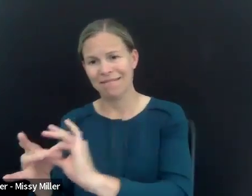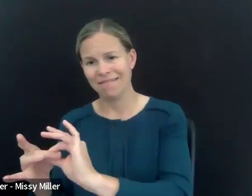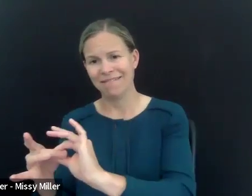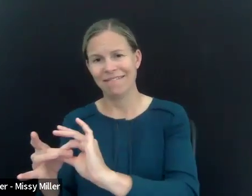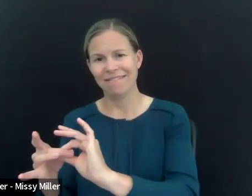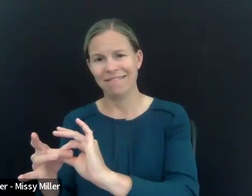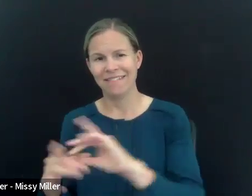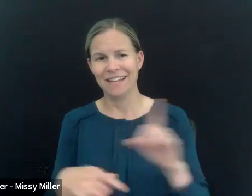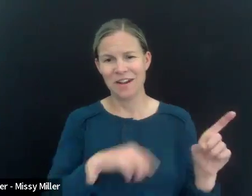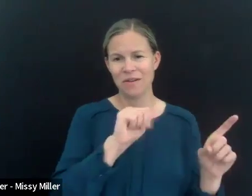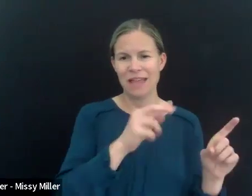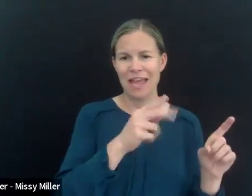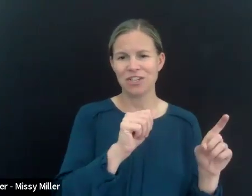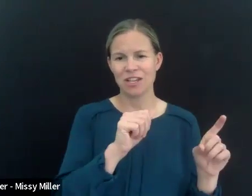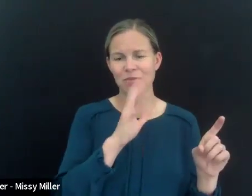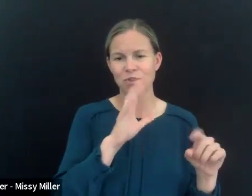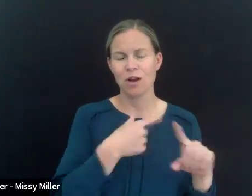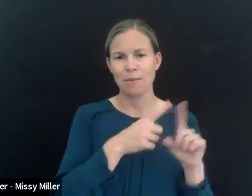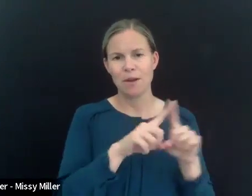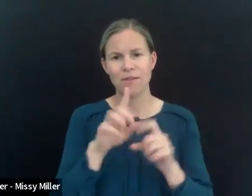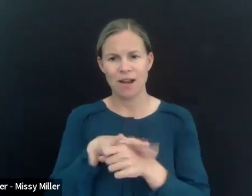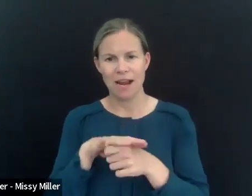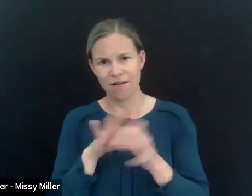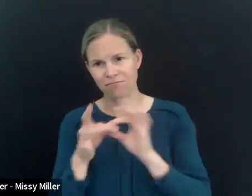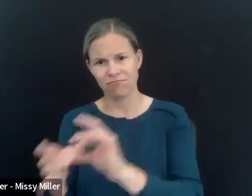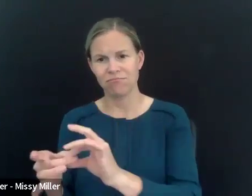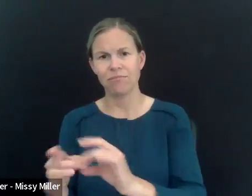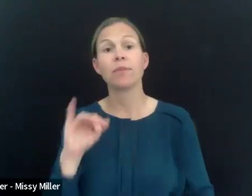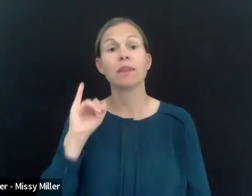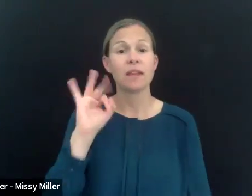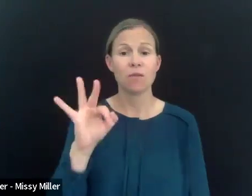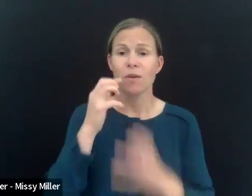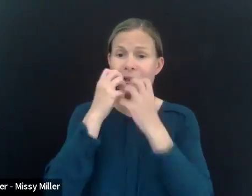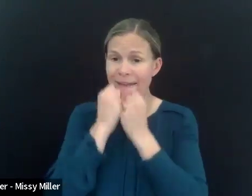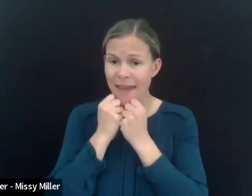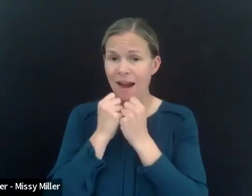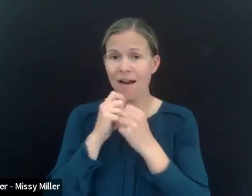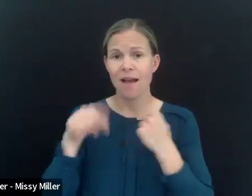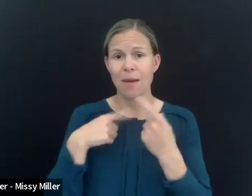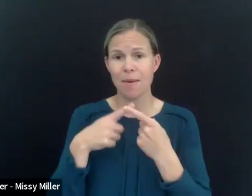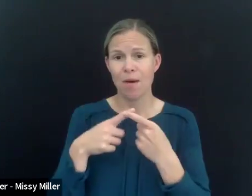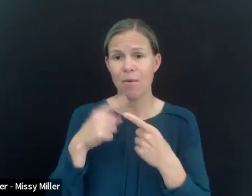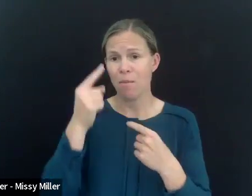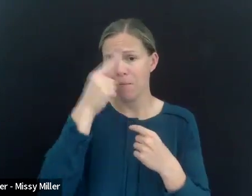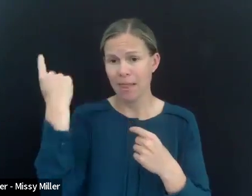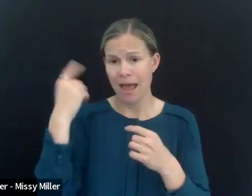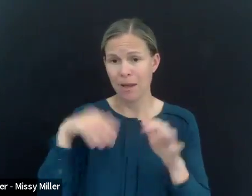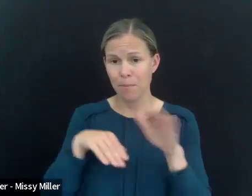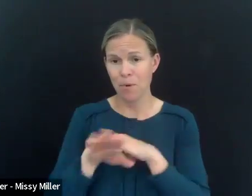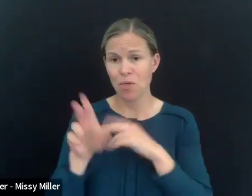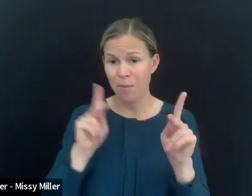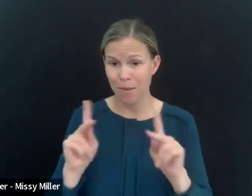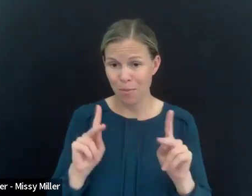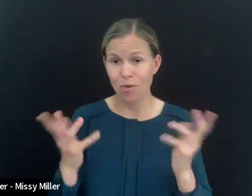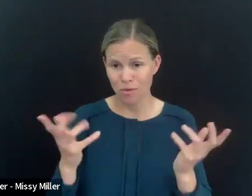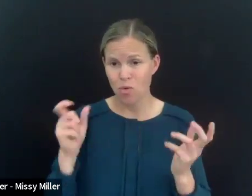talking about various different regions. And if we really care about, Black birthing people, right, we really have to focus on the Deep South. It's where Black people are,